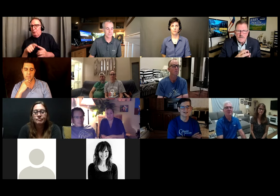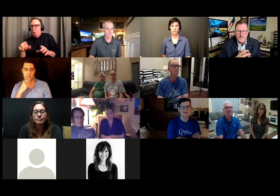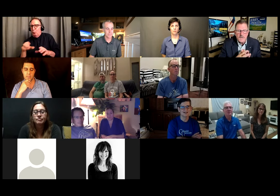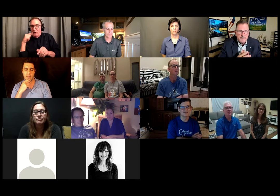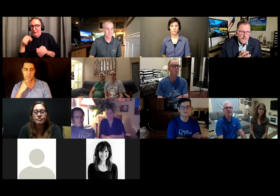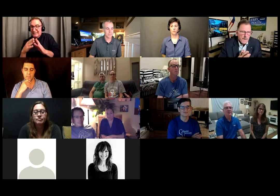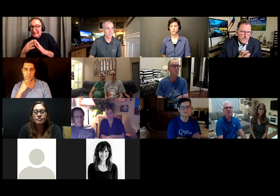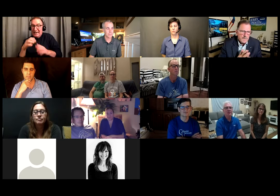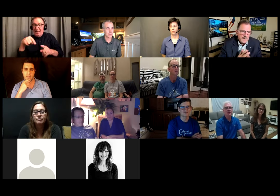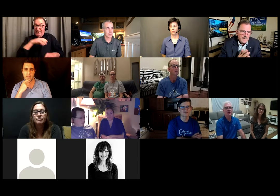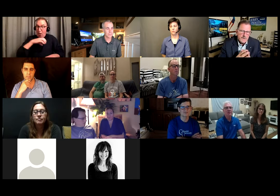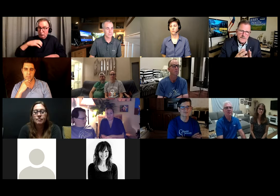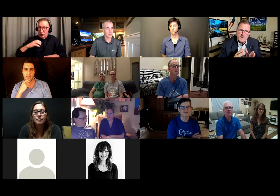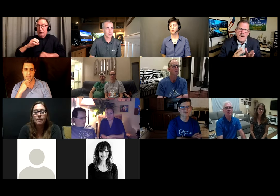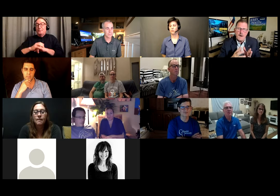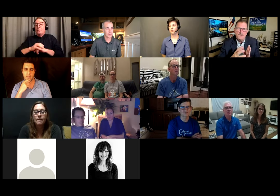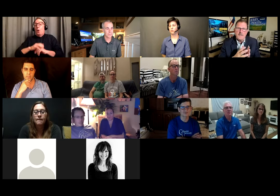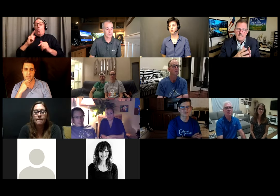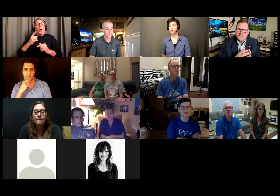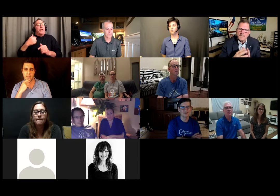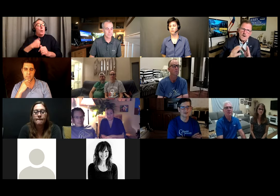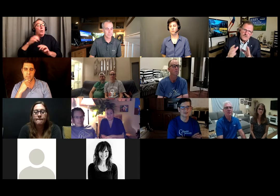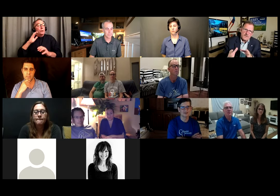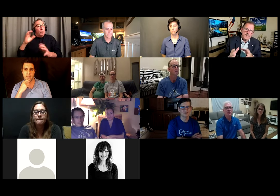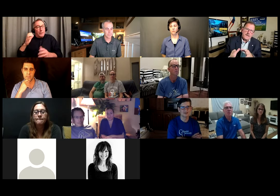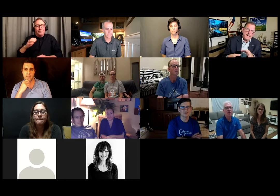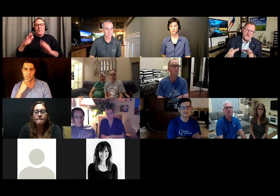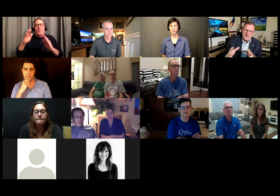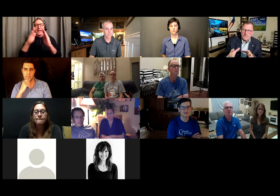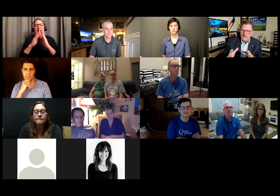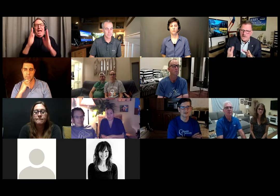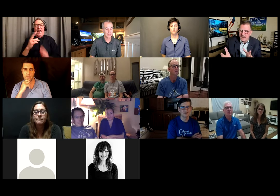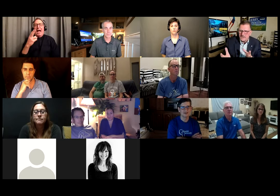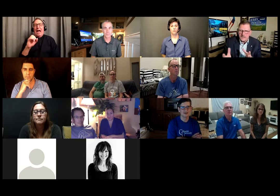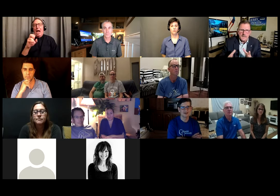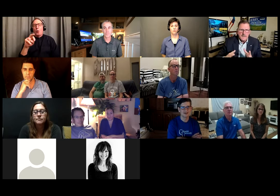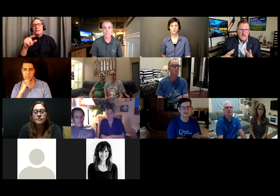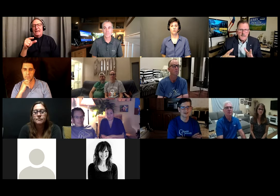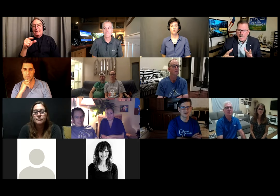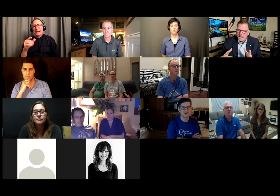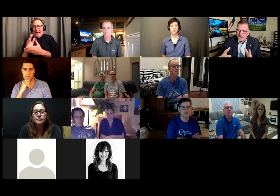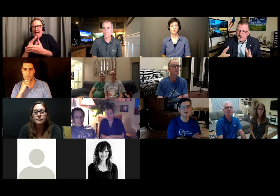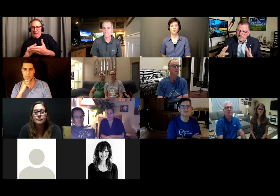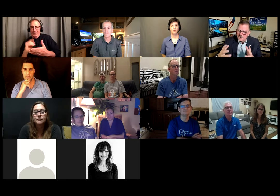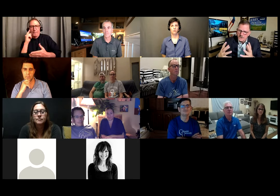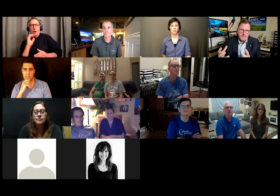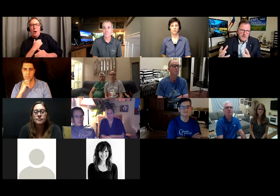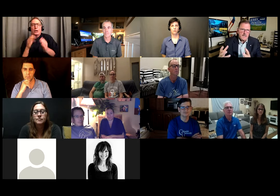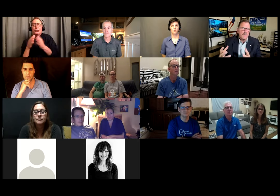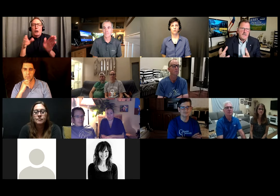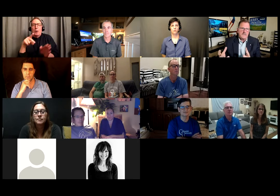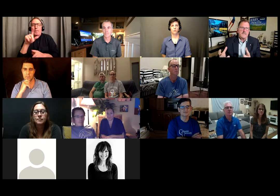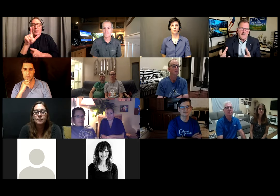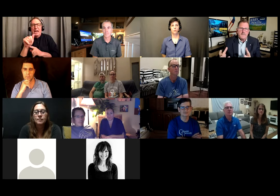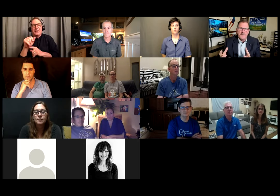is that we will be doing a new housing element for our general plan. Our general plan is basically our good book